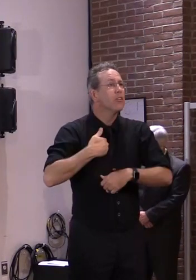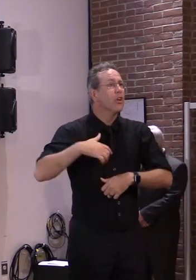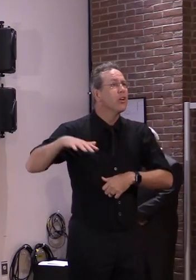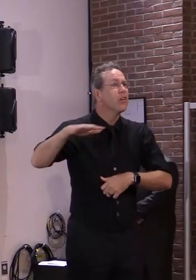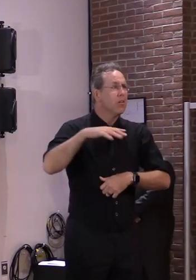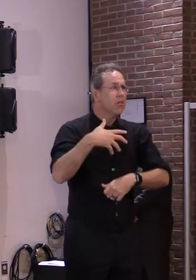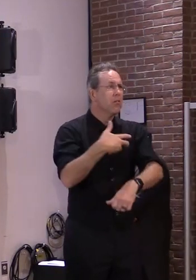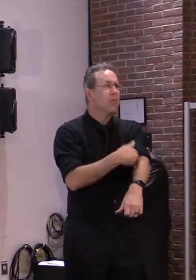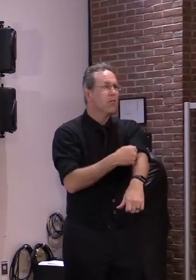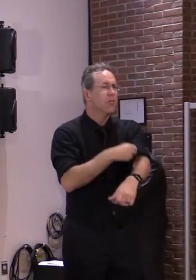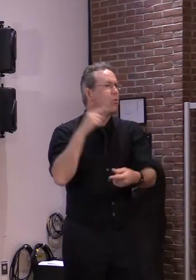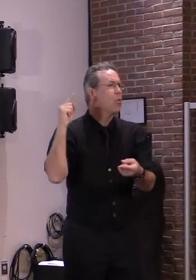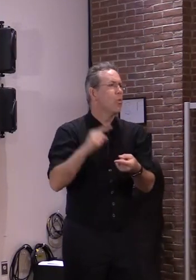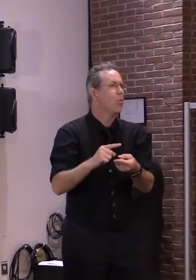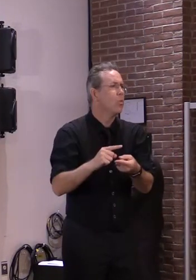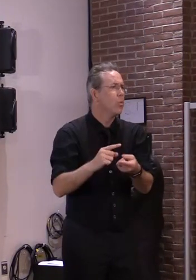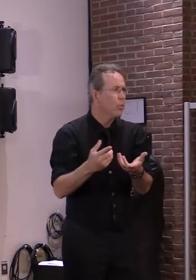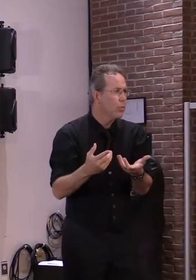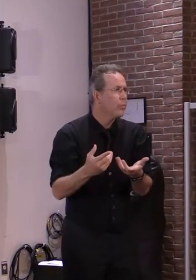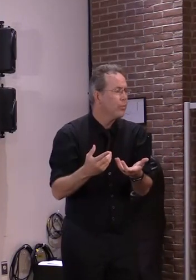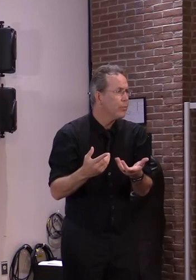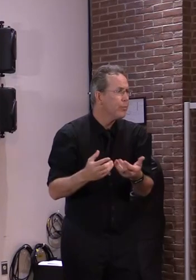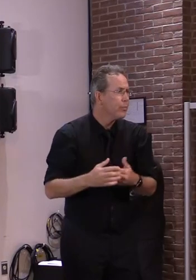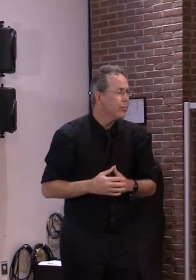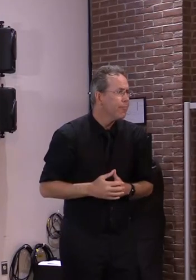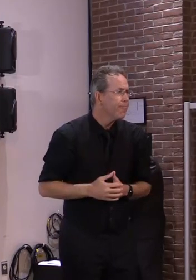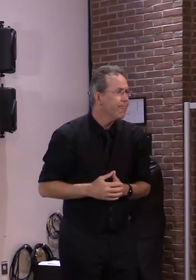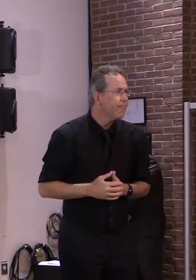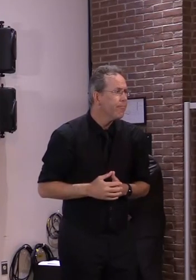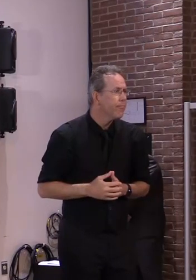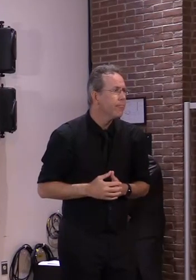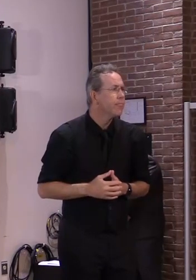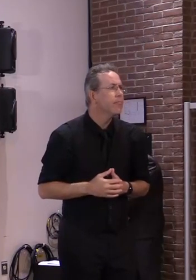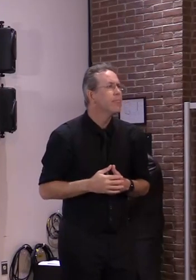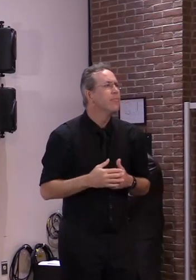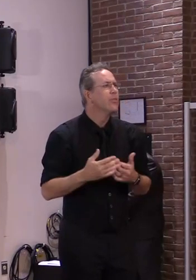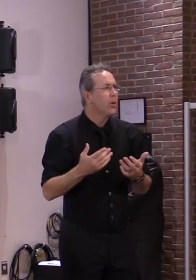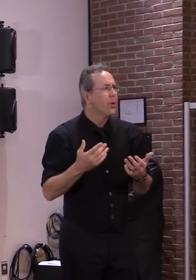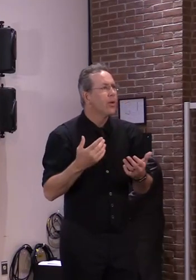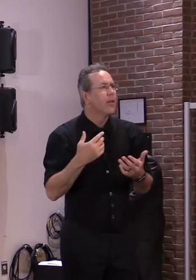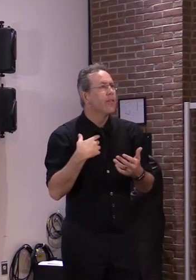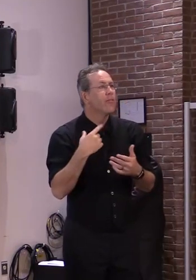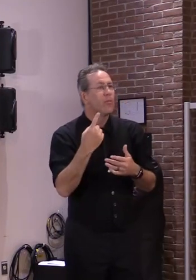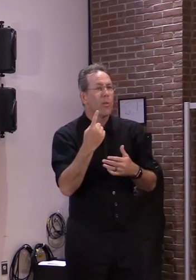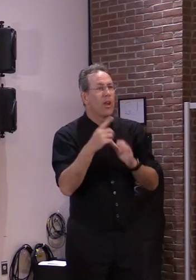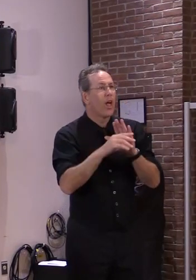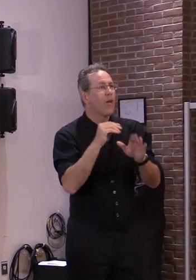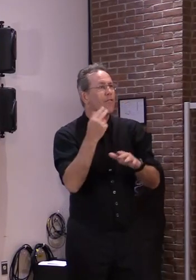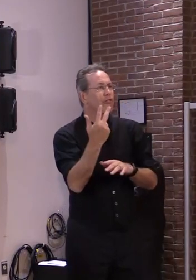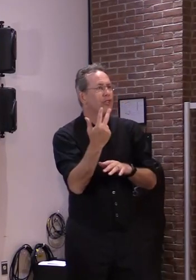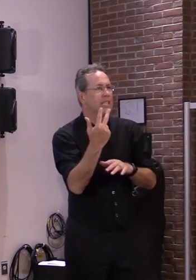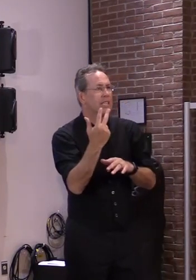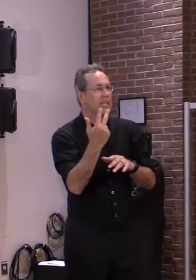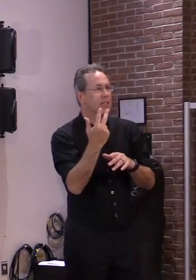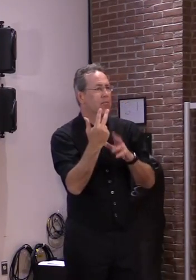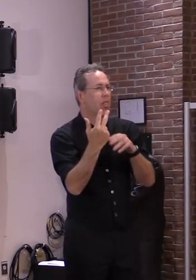let's assume it's close. We're certainly way ahead of that, which is great.